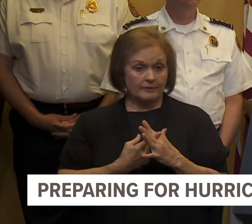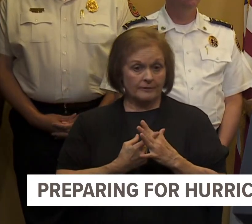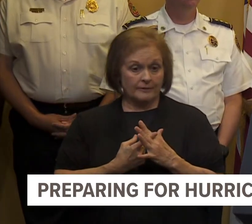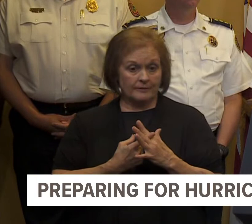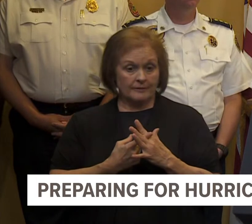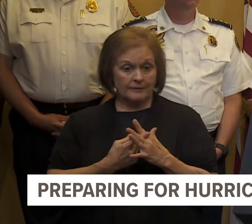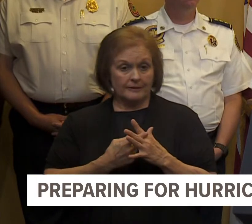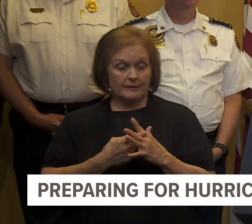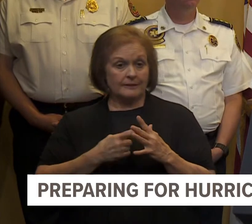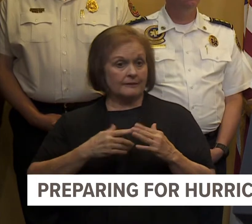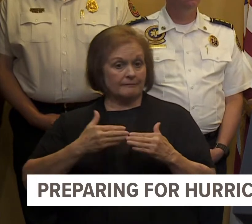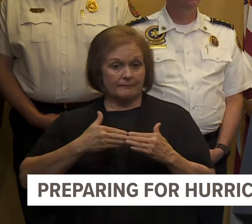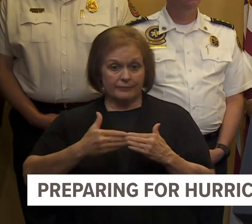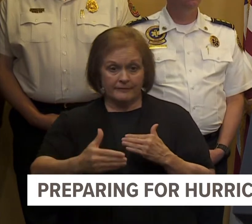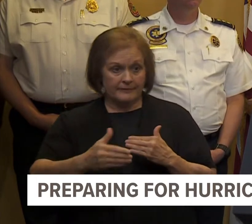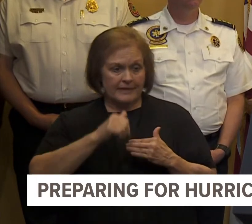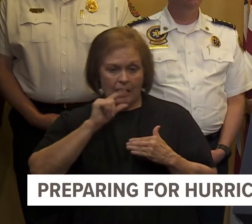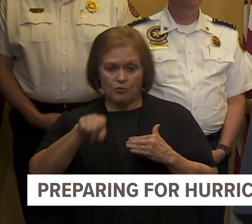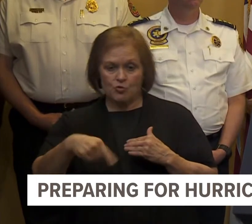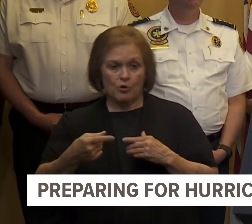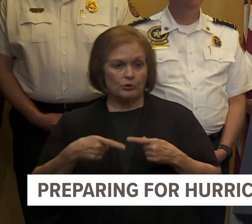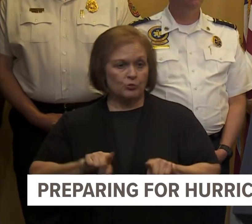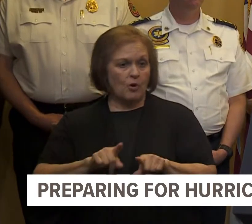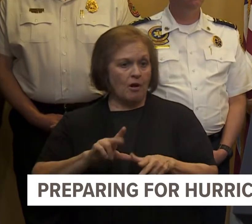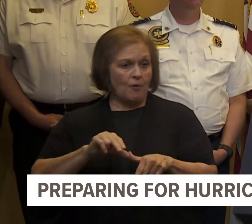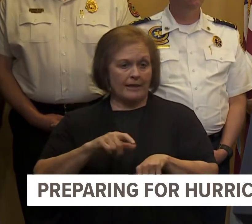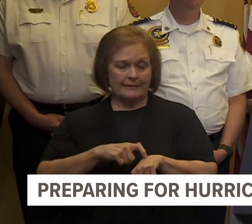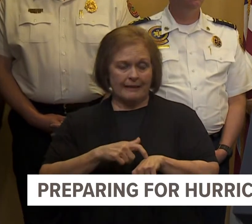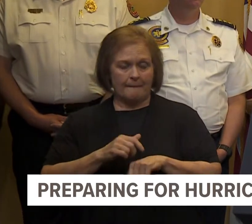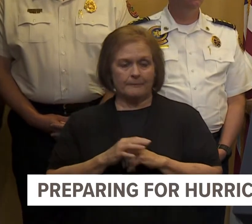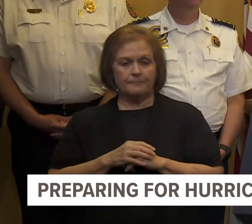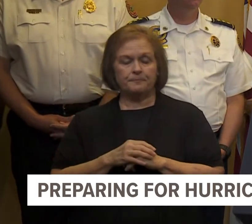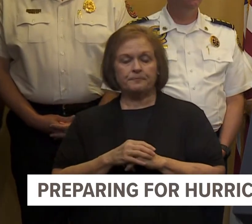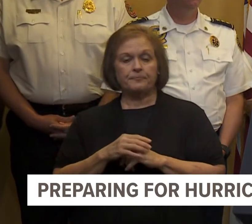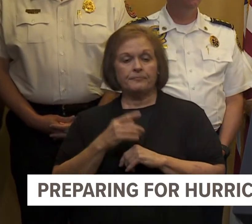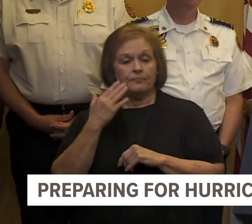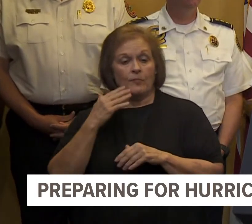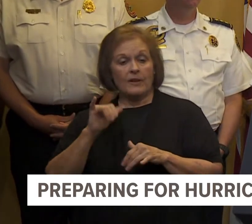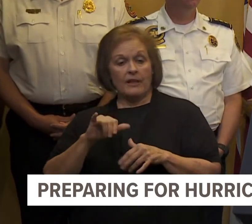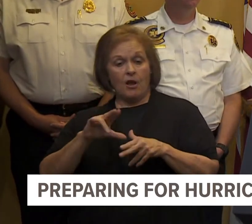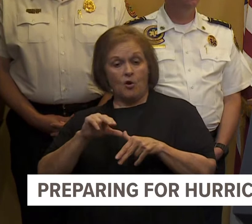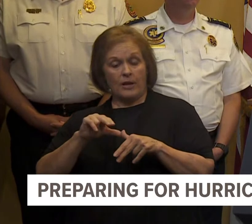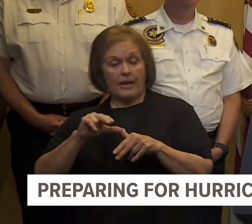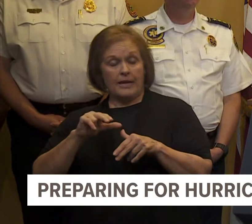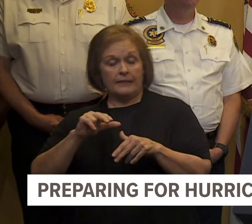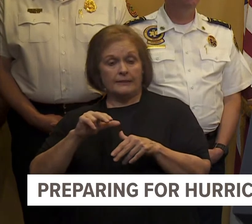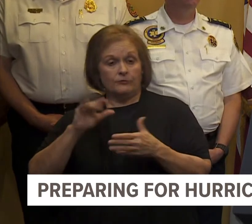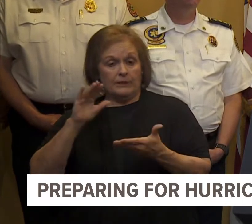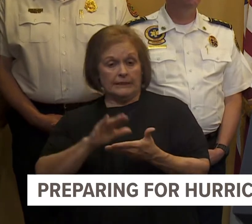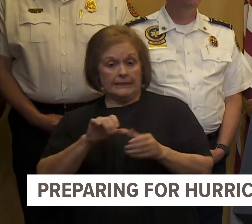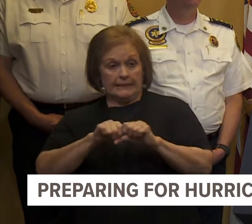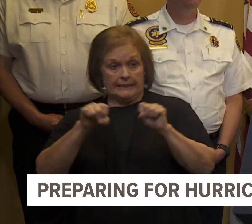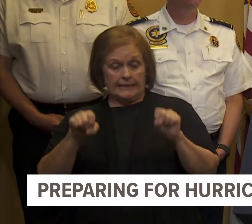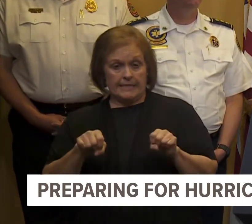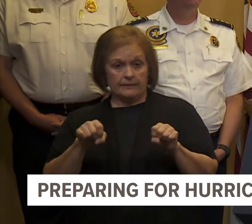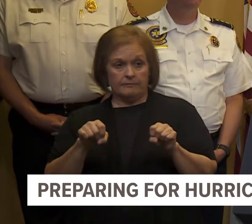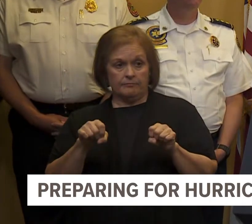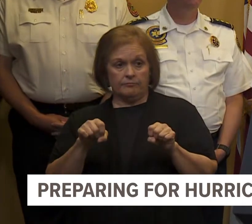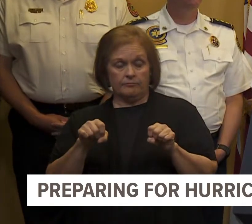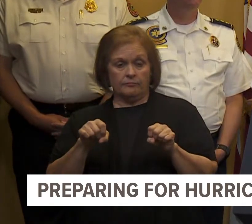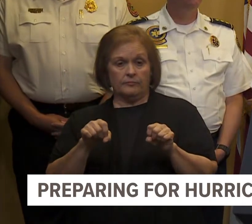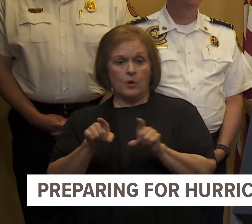just in the hurricane season. You heard Kelly say that they operate the Hurricane Storm Damage Risk Reduction System along